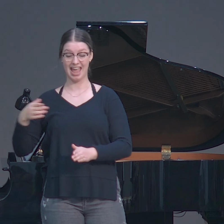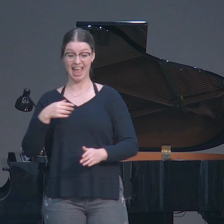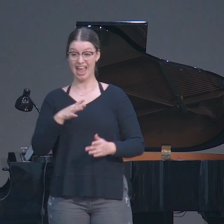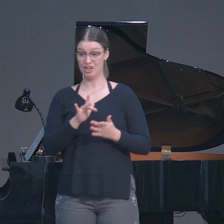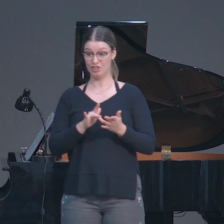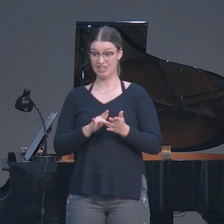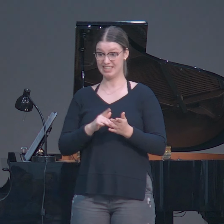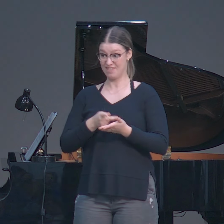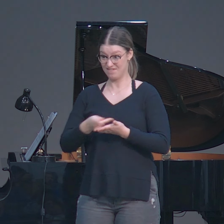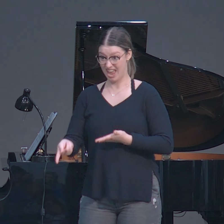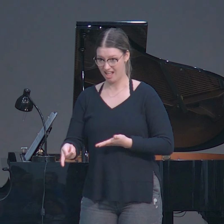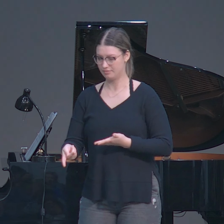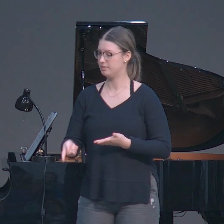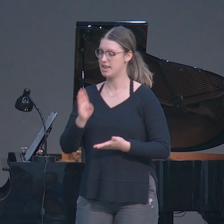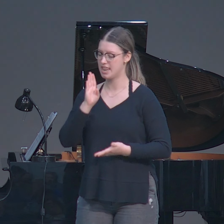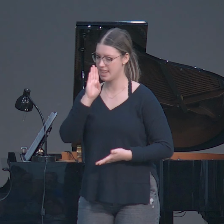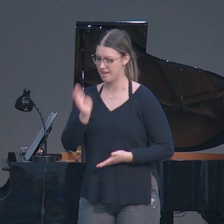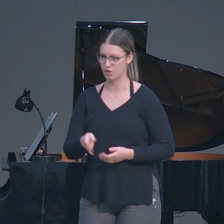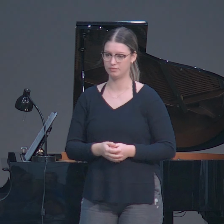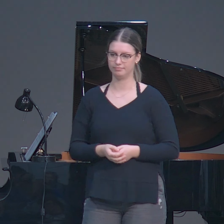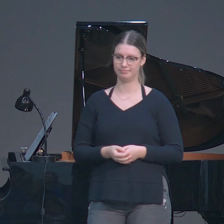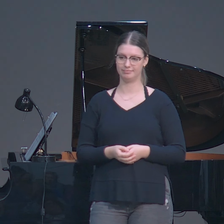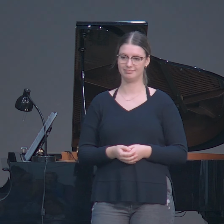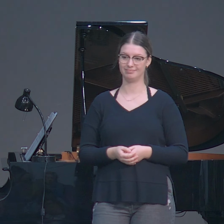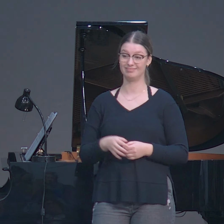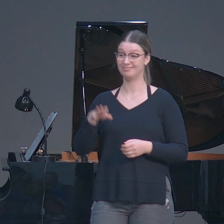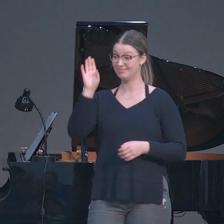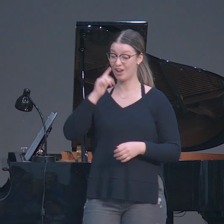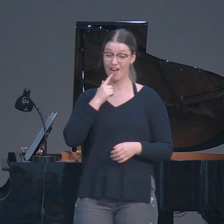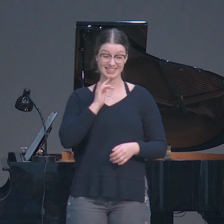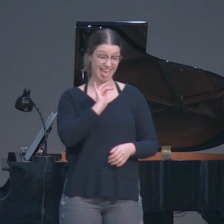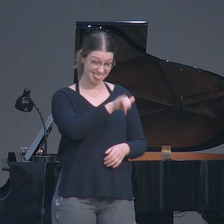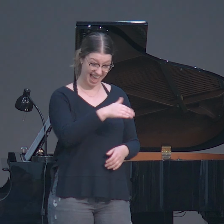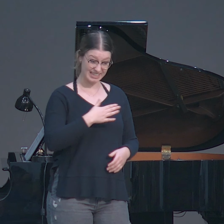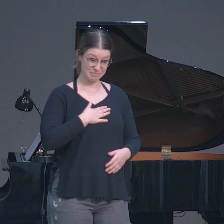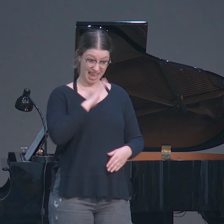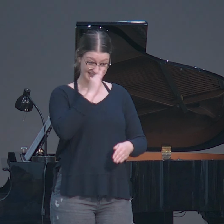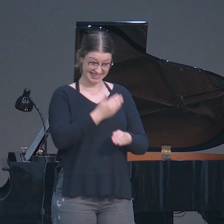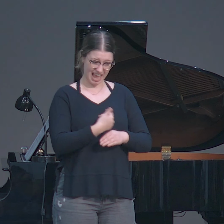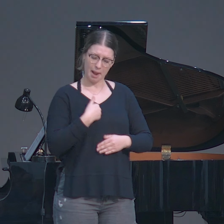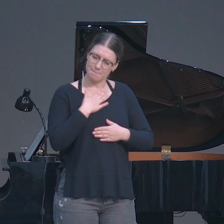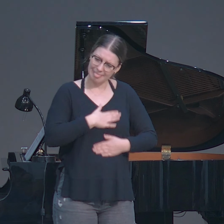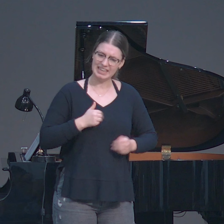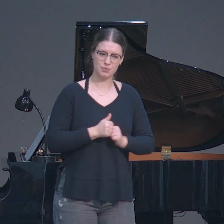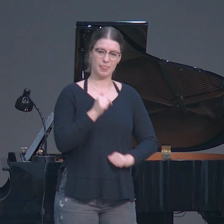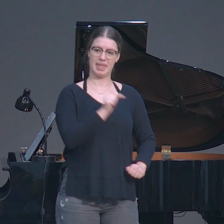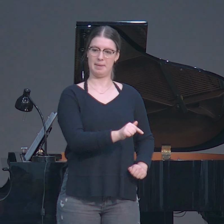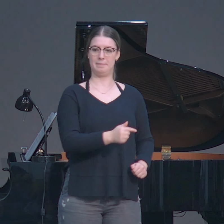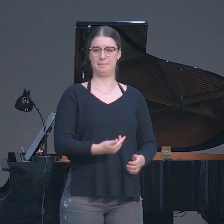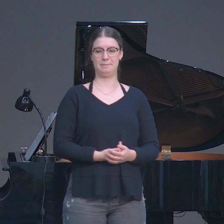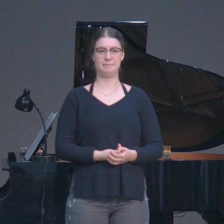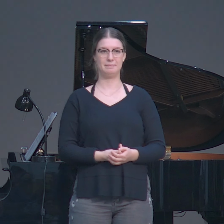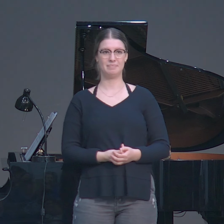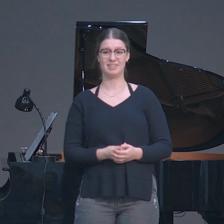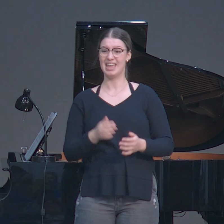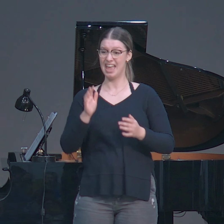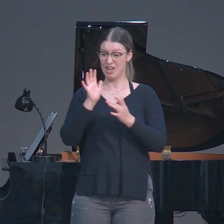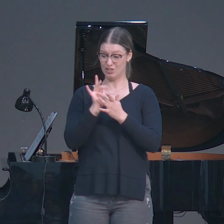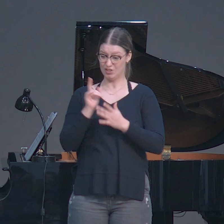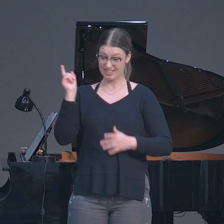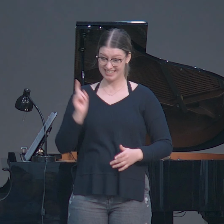down. You know God's words, "This is my son in whom I am well pleased." He came to fulfill the law